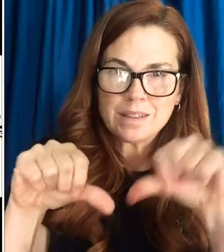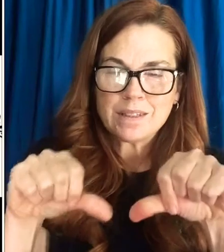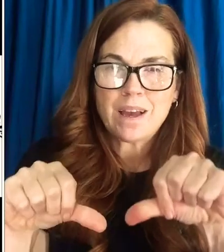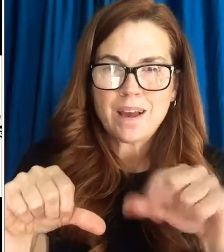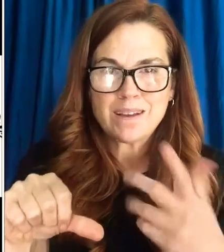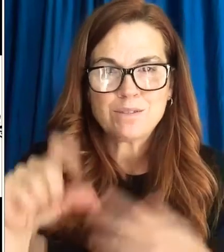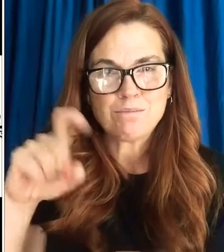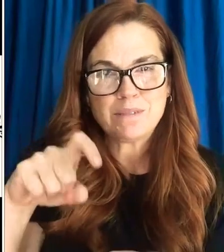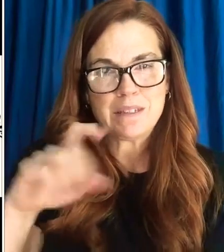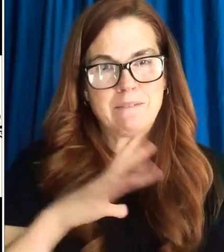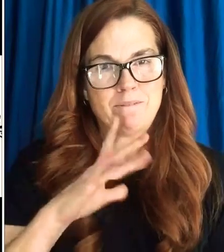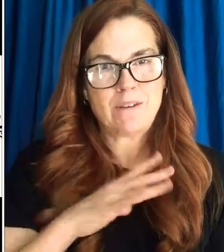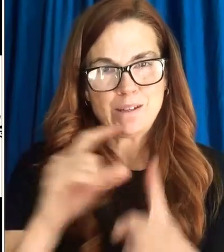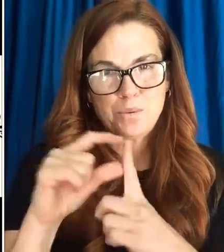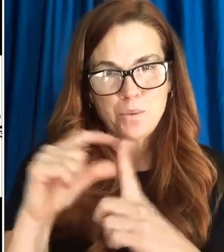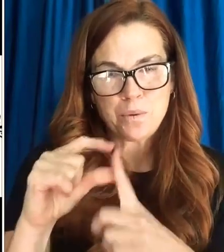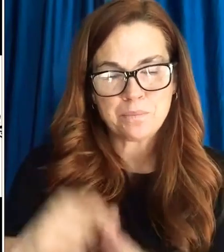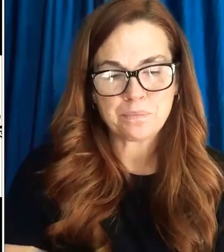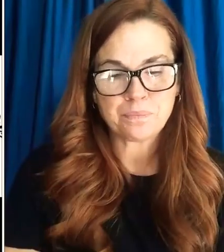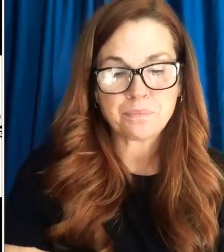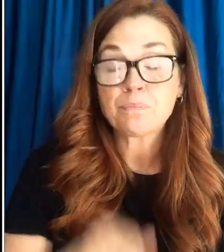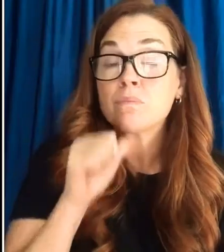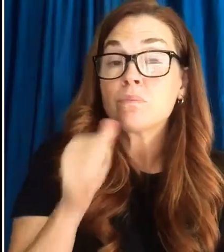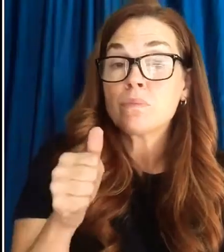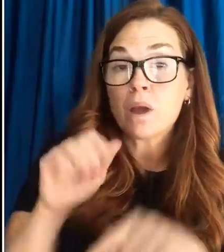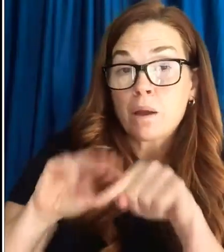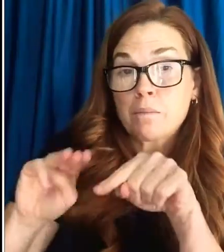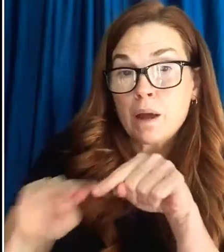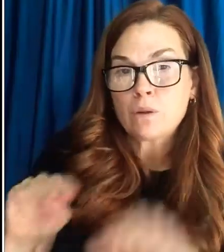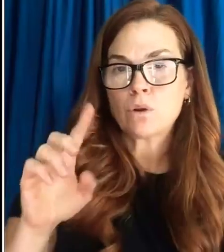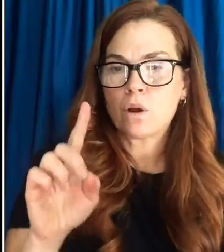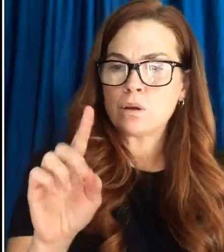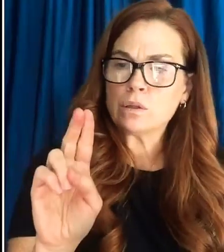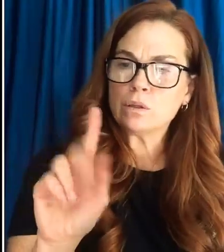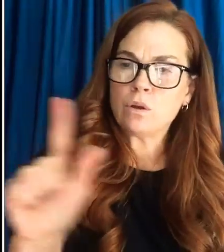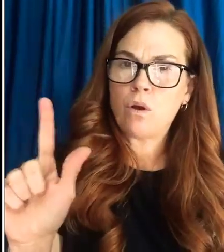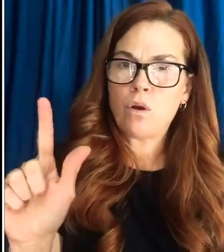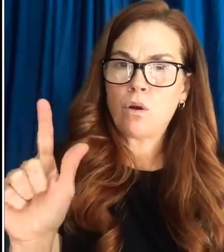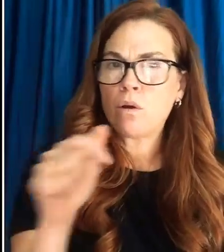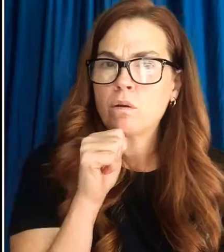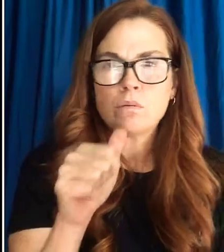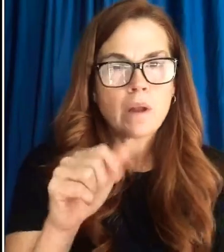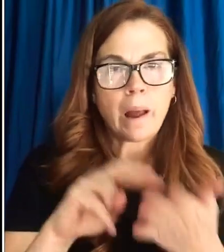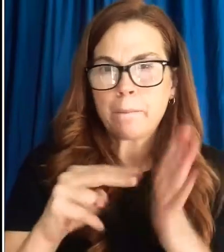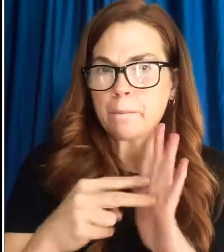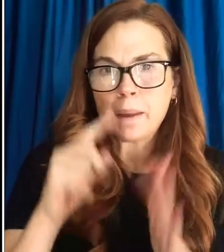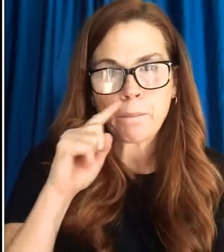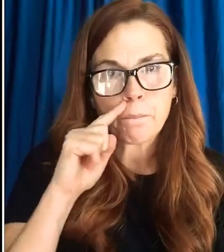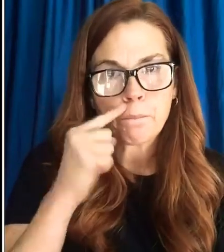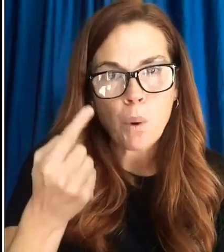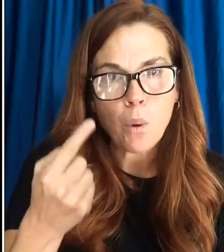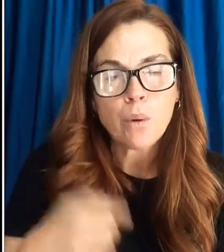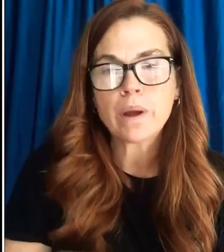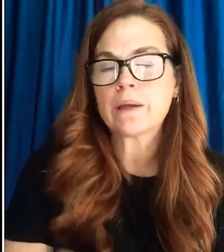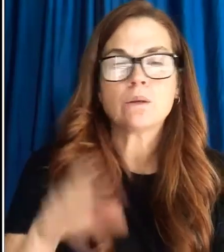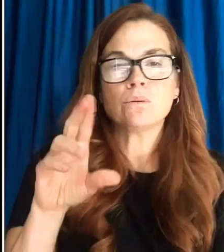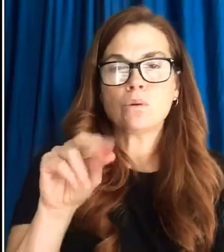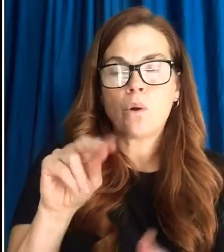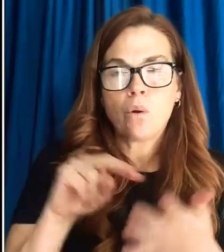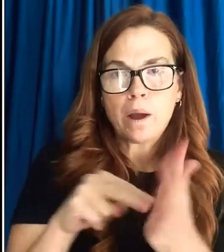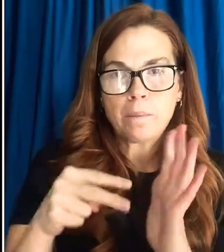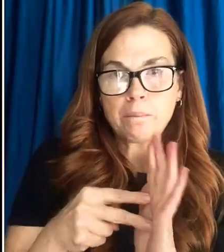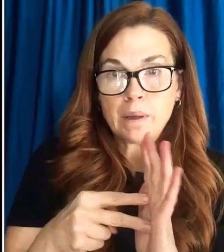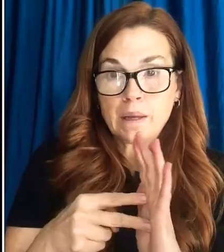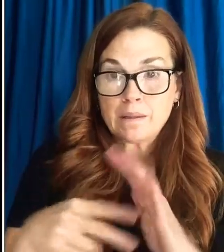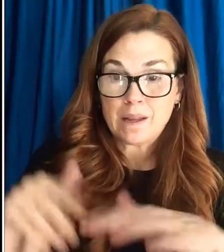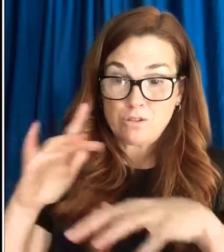to describe them. So here we go. First, nonmetals are dull, and I don't mean their personalities. I mean that